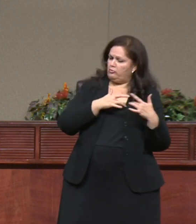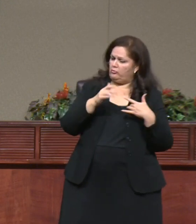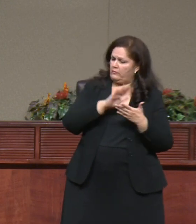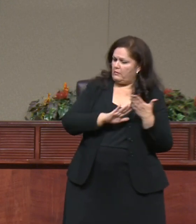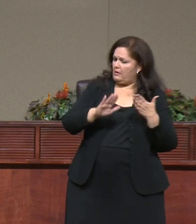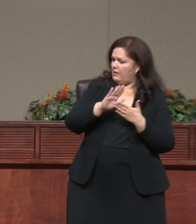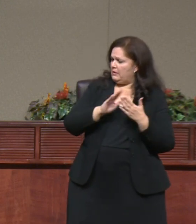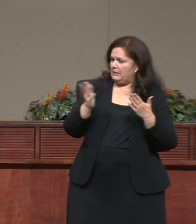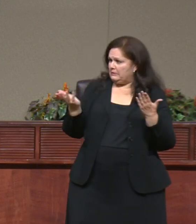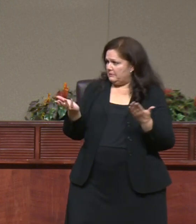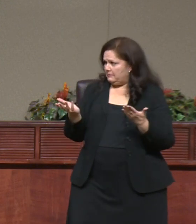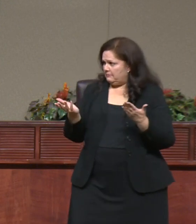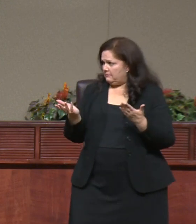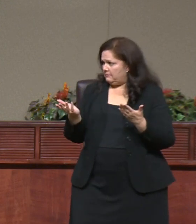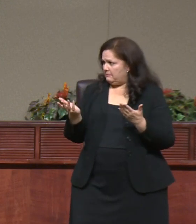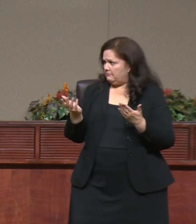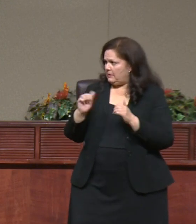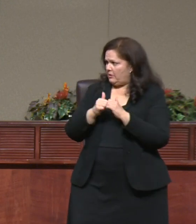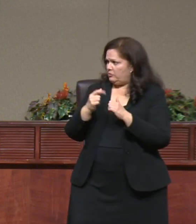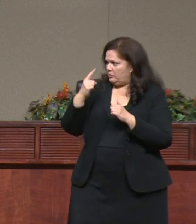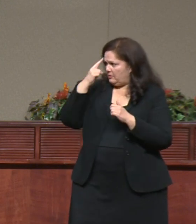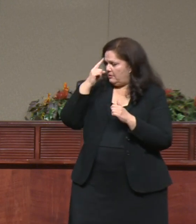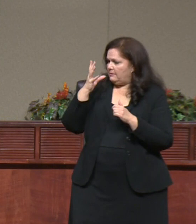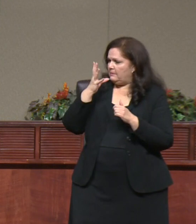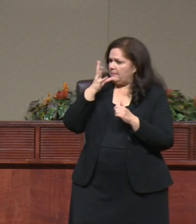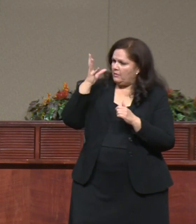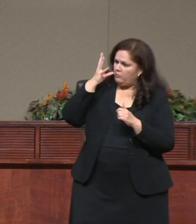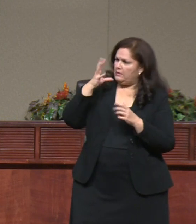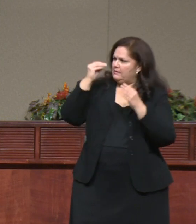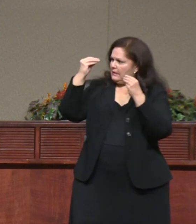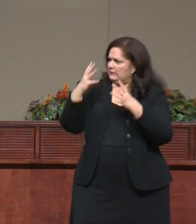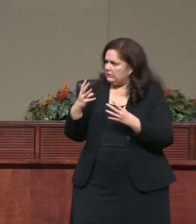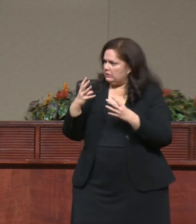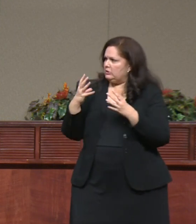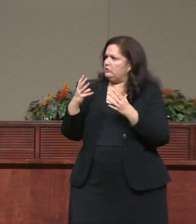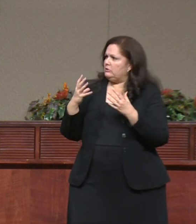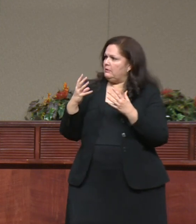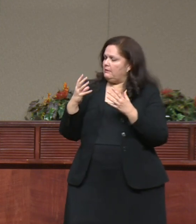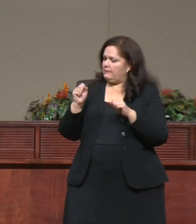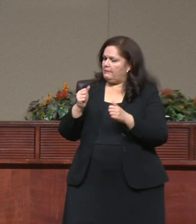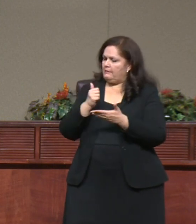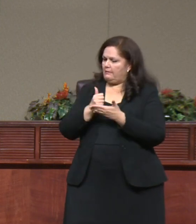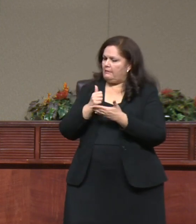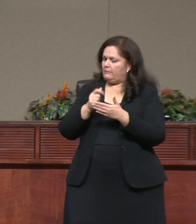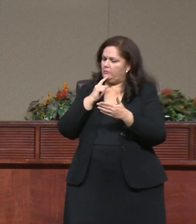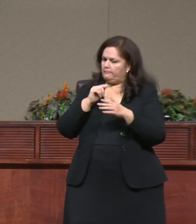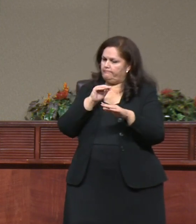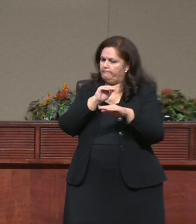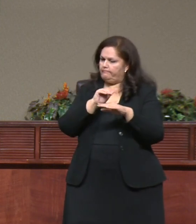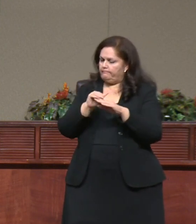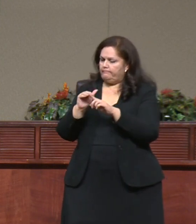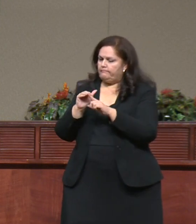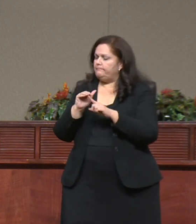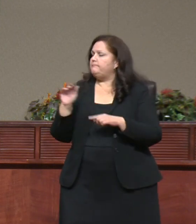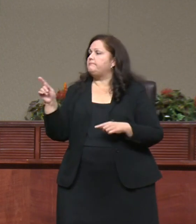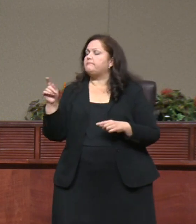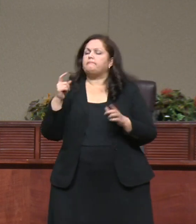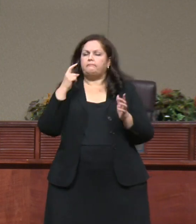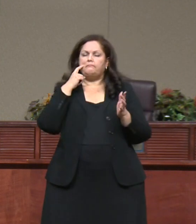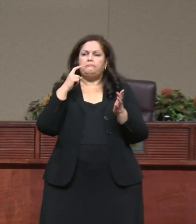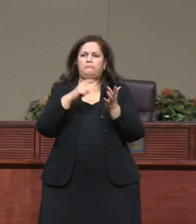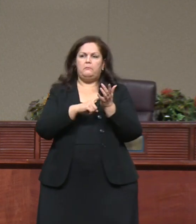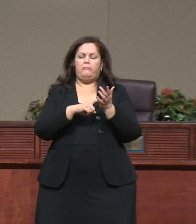think, parents or educators can really break that message through to that age group? So we detected that